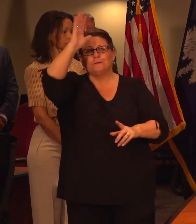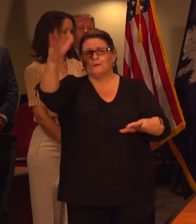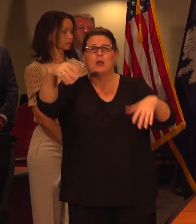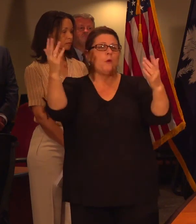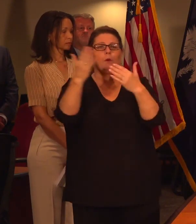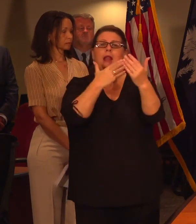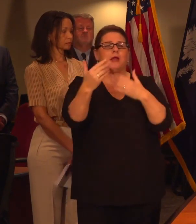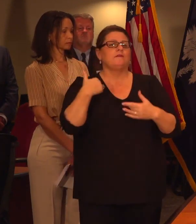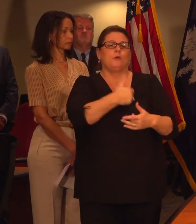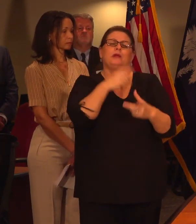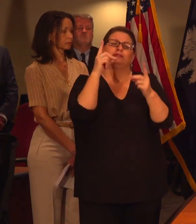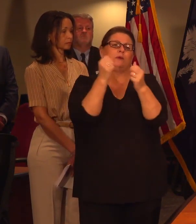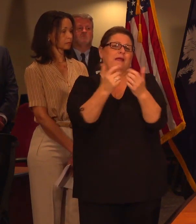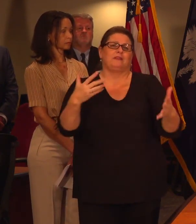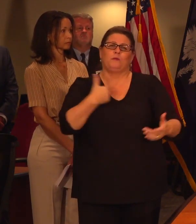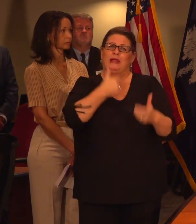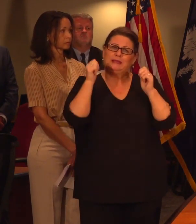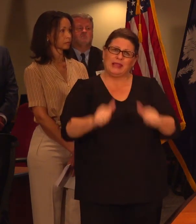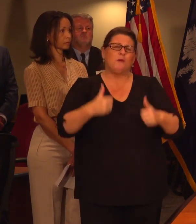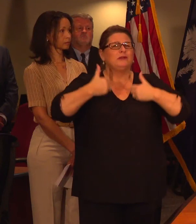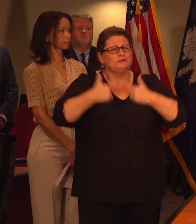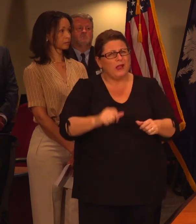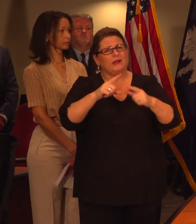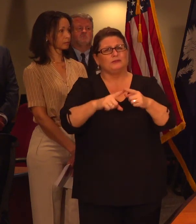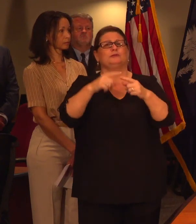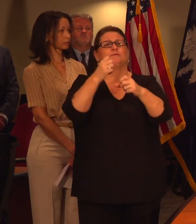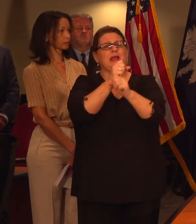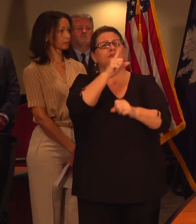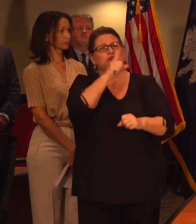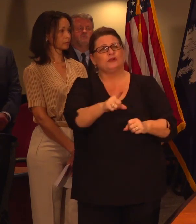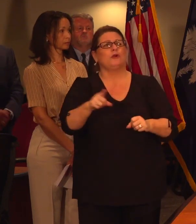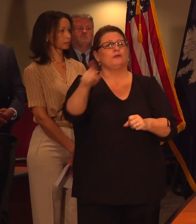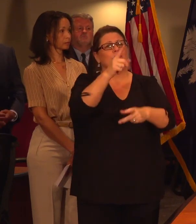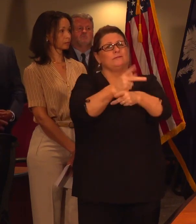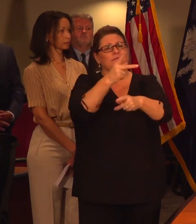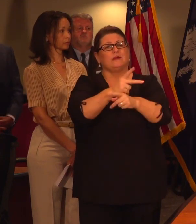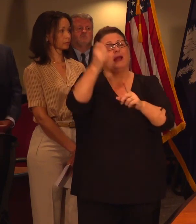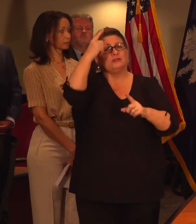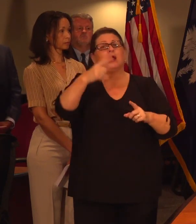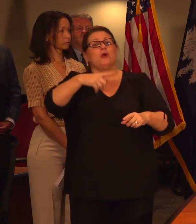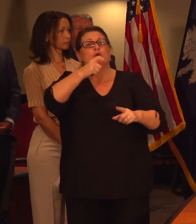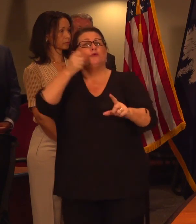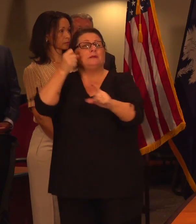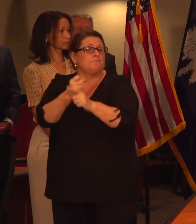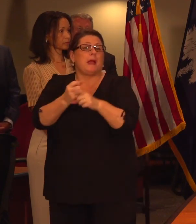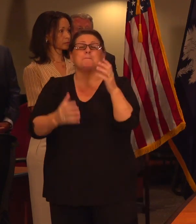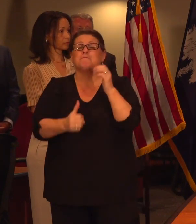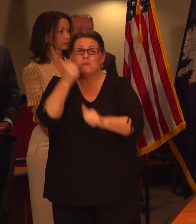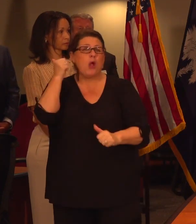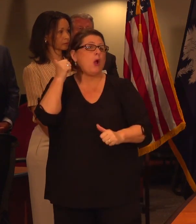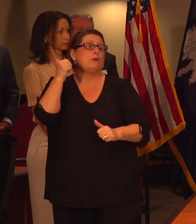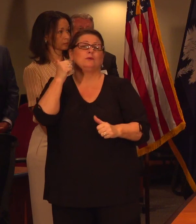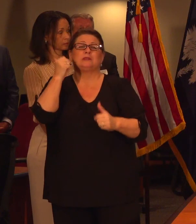we can, and we're thinking every day of the people of the state. I want to remind people that it is the elderly that the facts, the science, and the